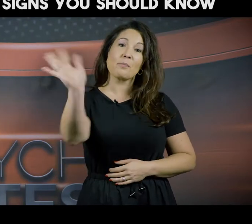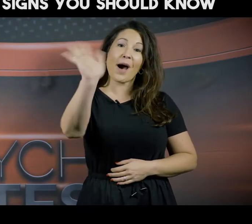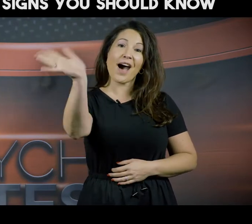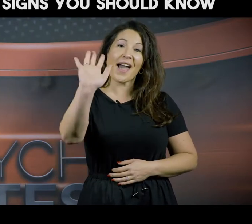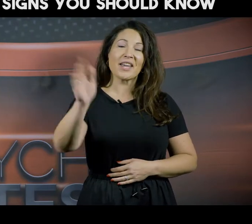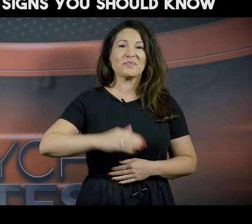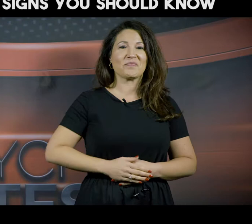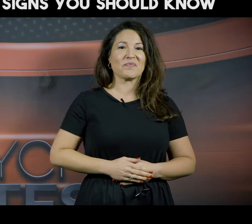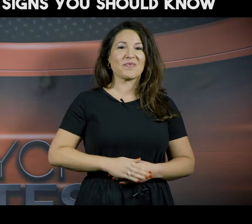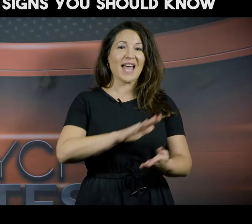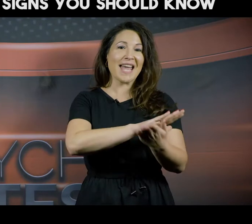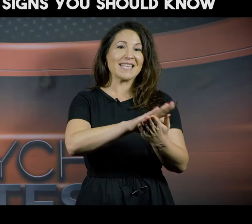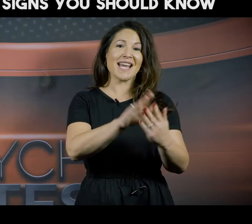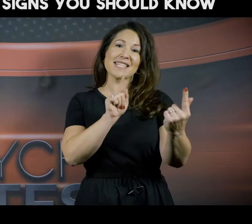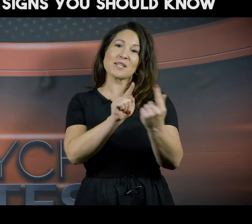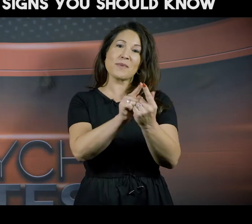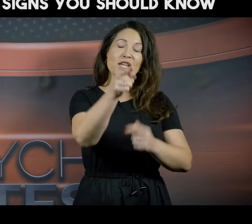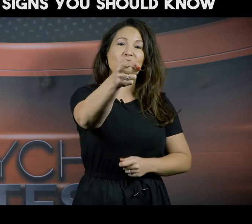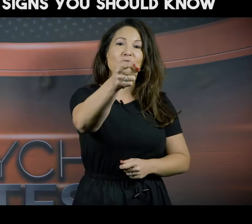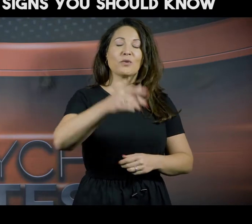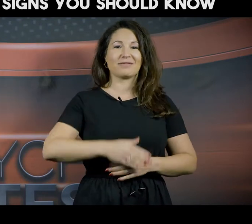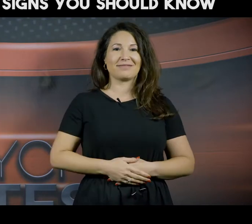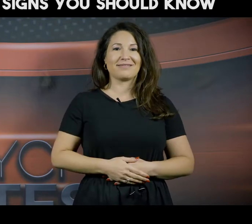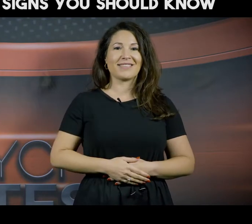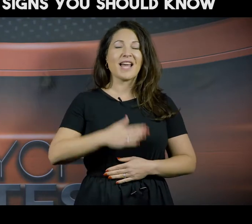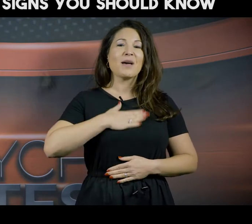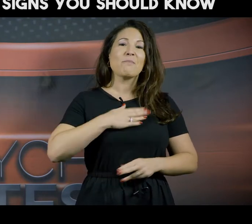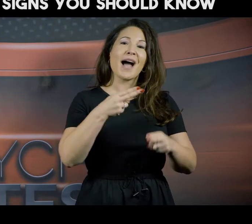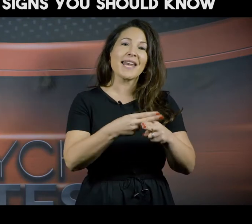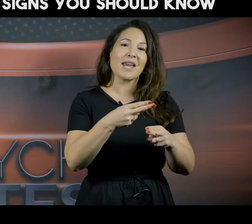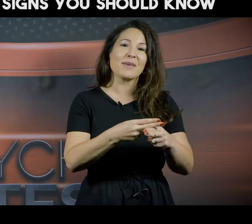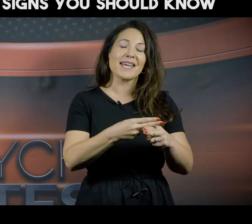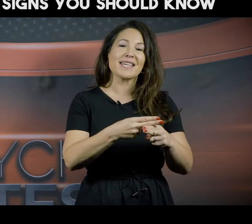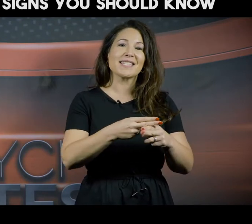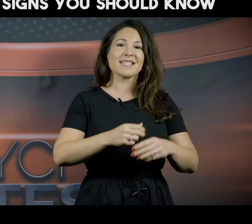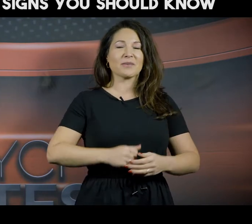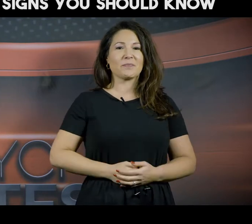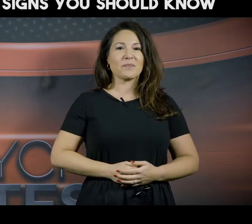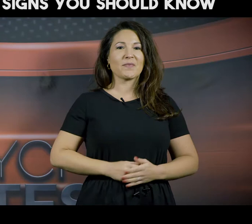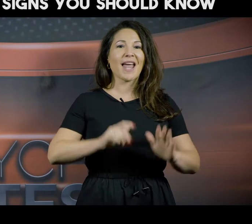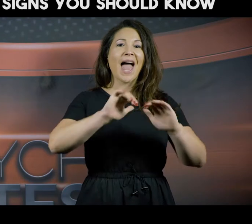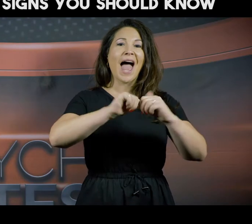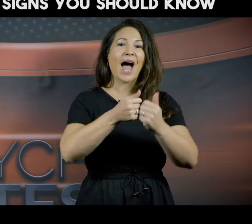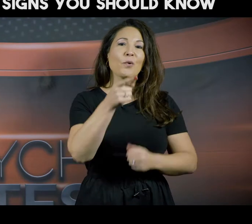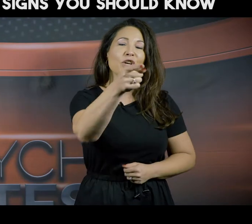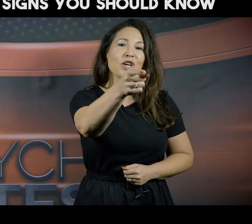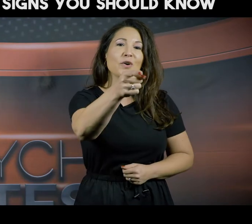Bye. Nice to meet you. My name is... How are you?